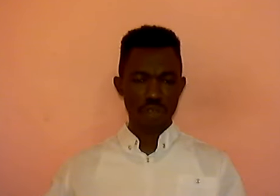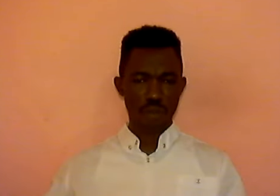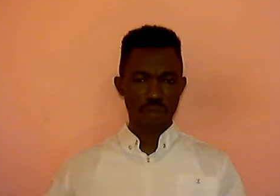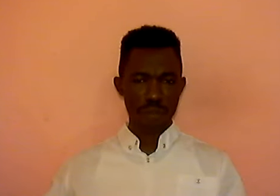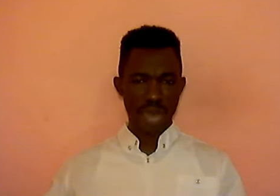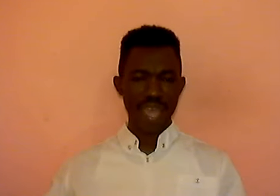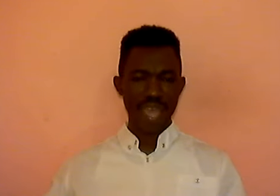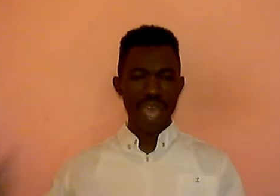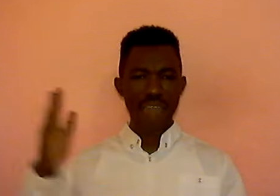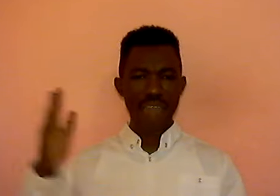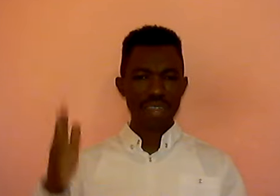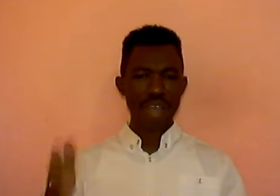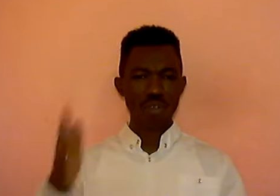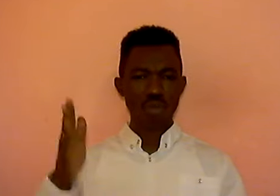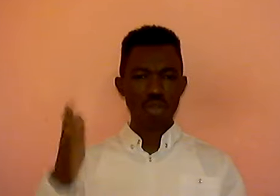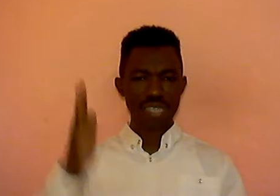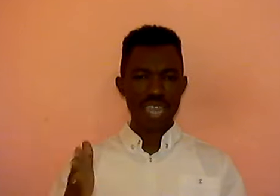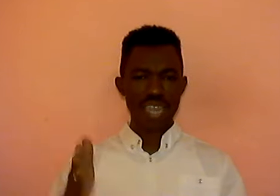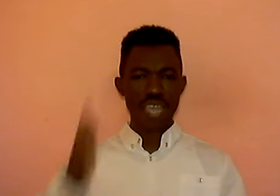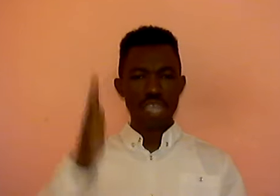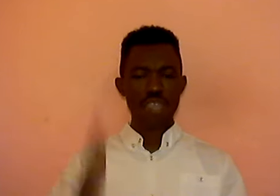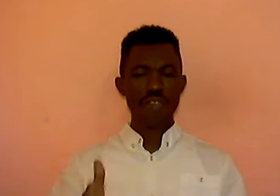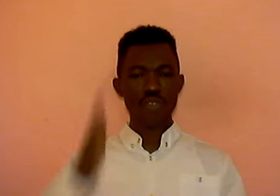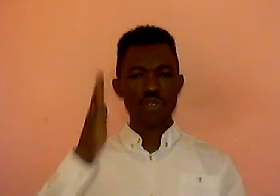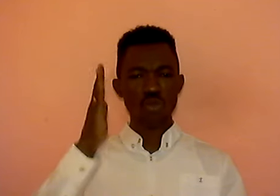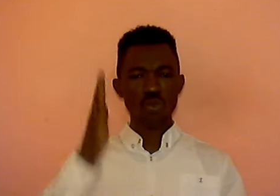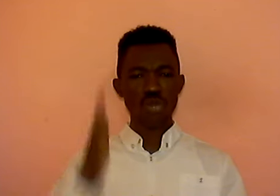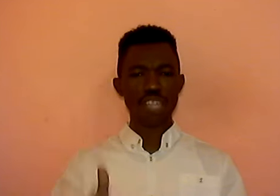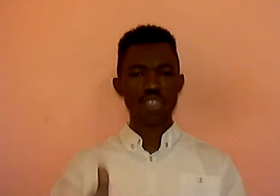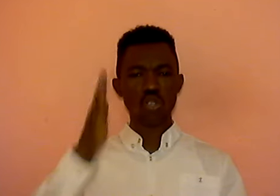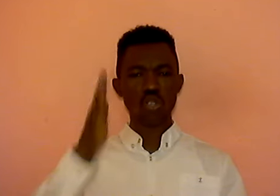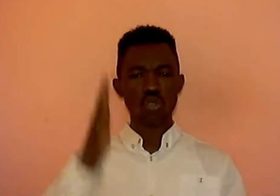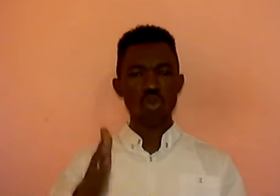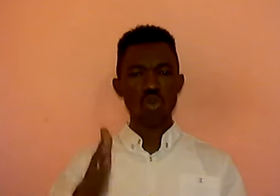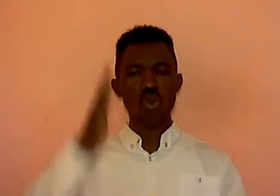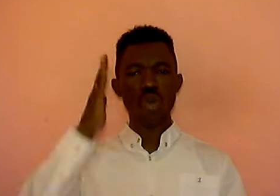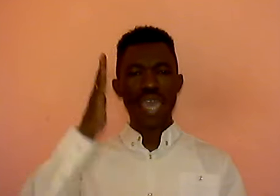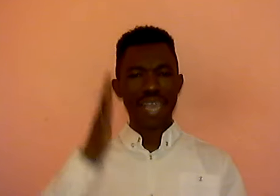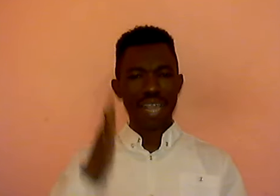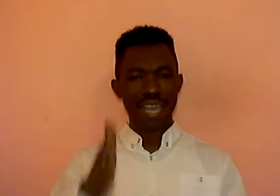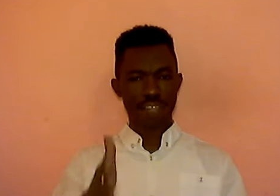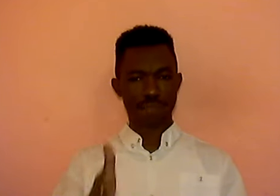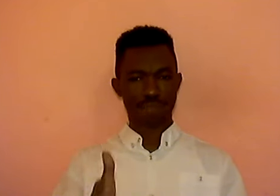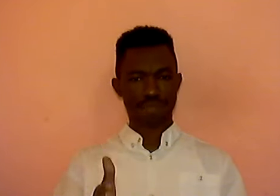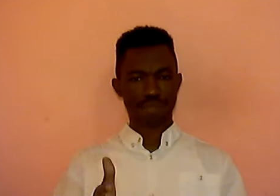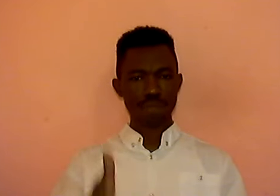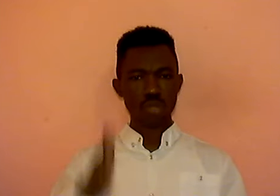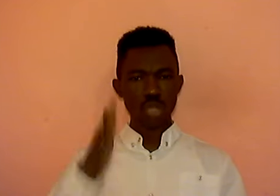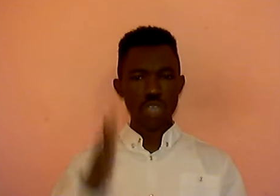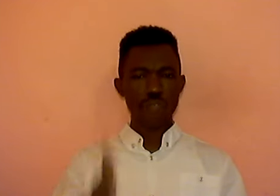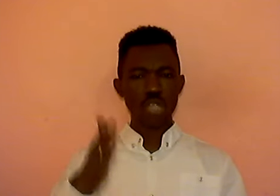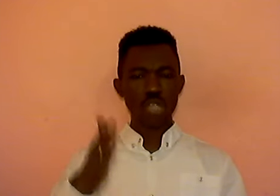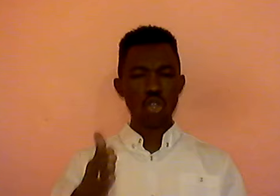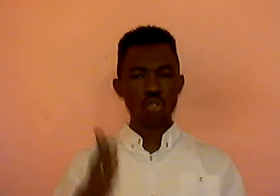from man. And now God said, if you did not go clean, if you did not